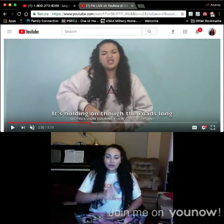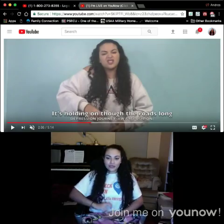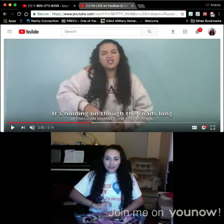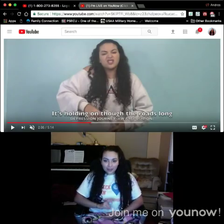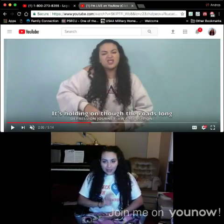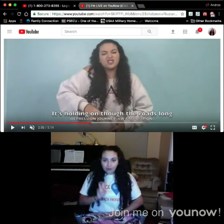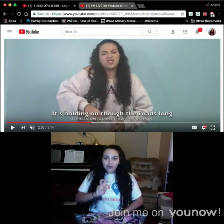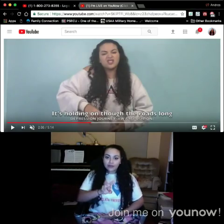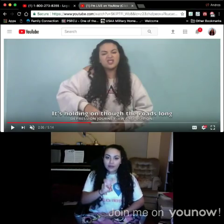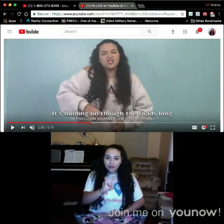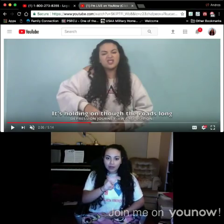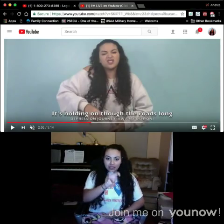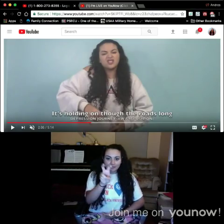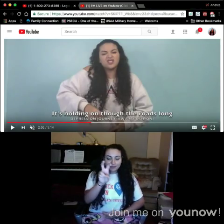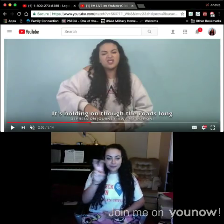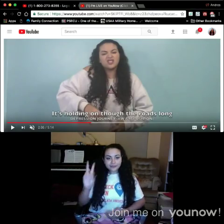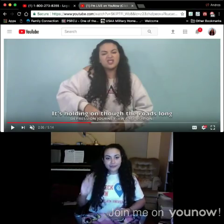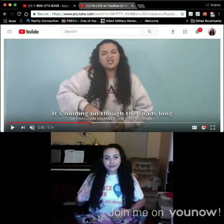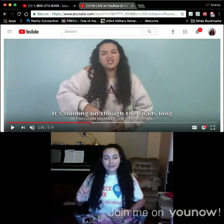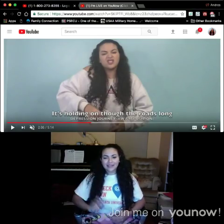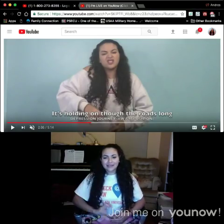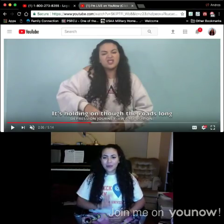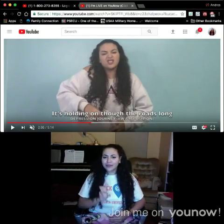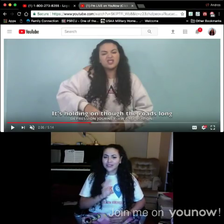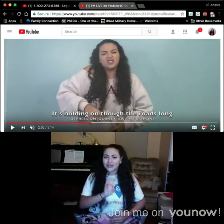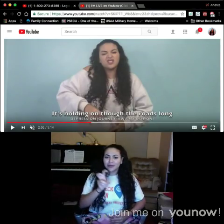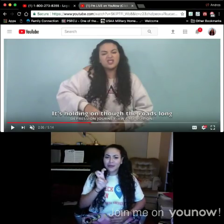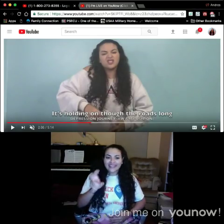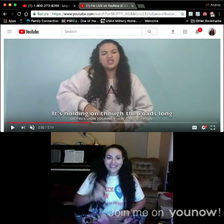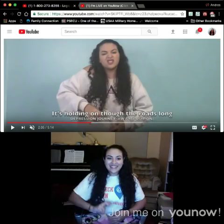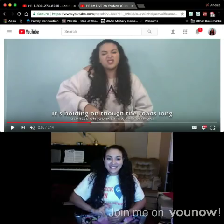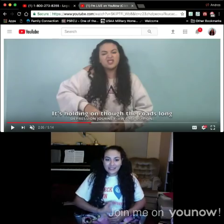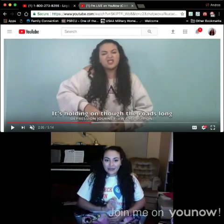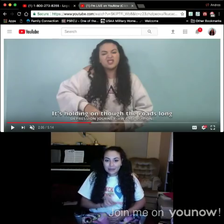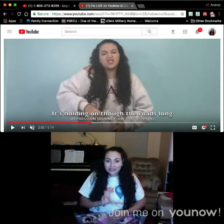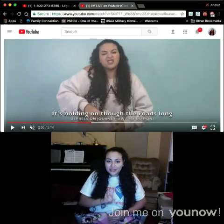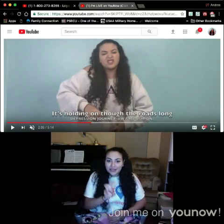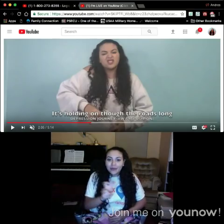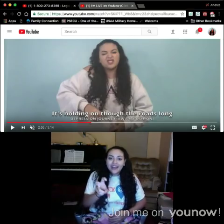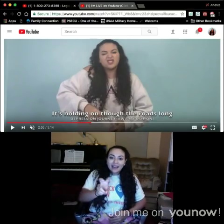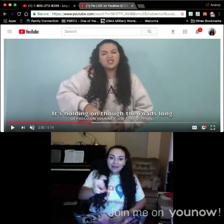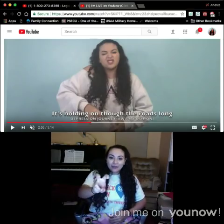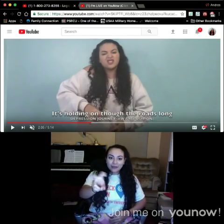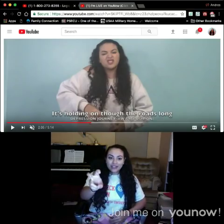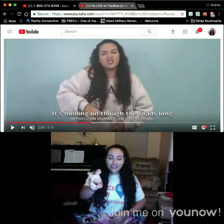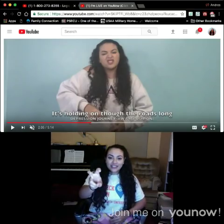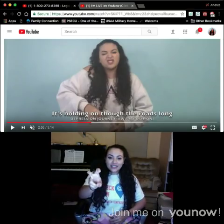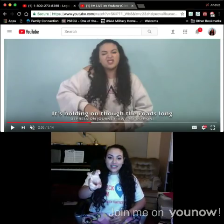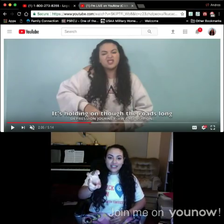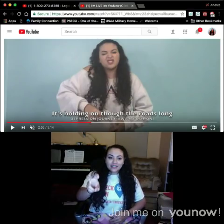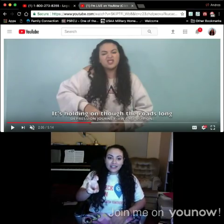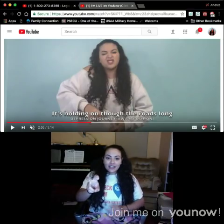almost coming out of the depression. That's what I was going for with it. So like my journey away from the